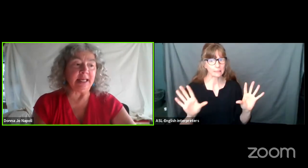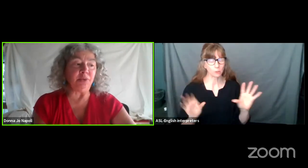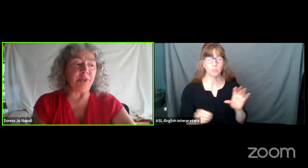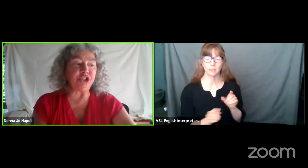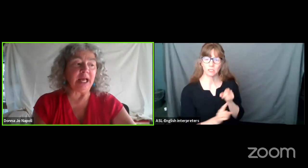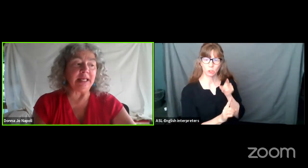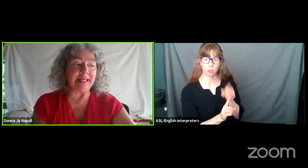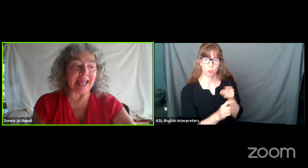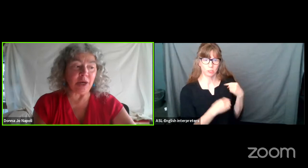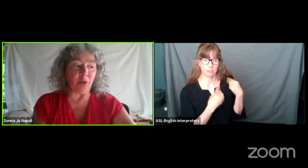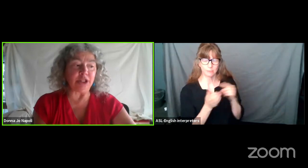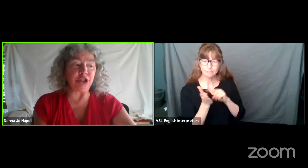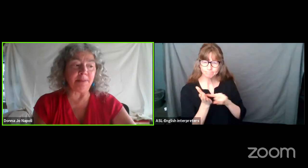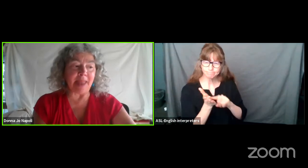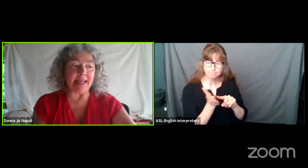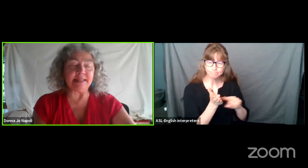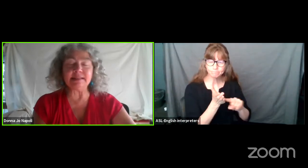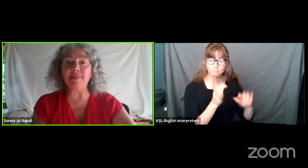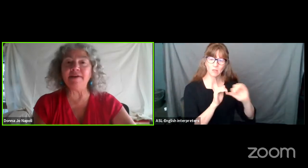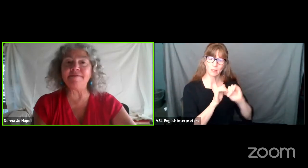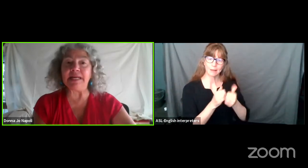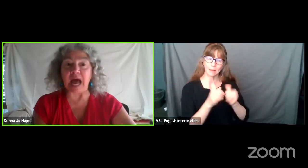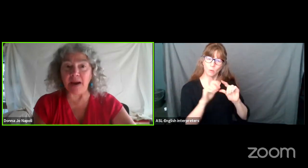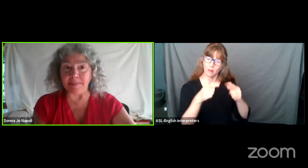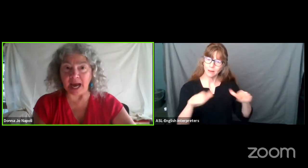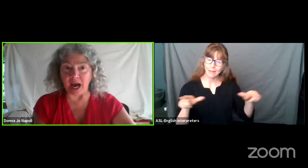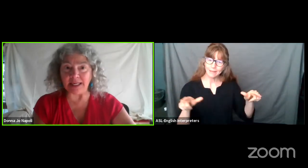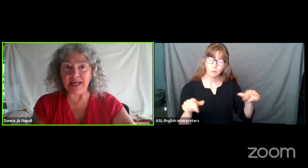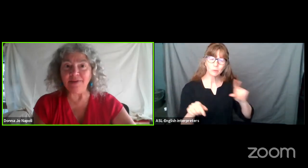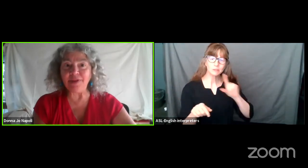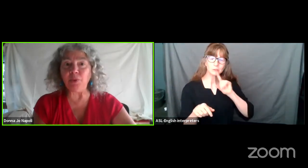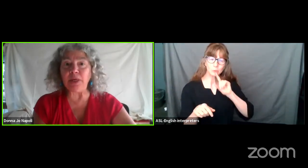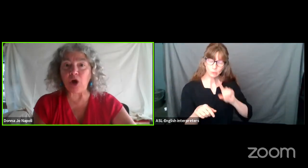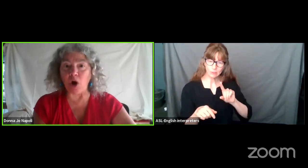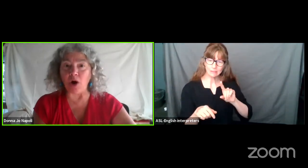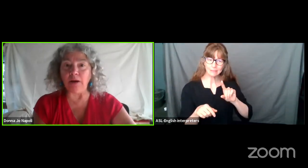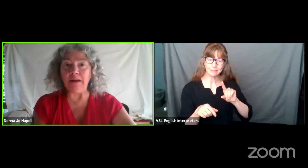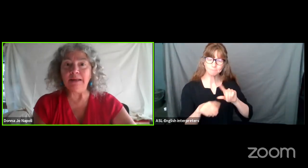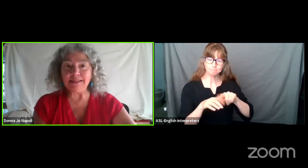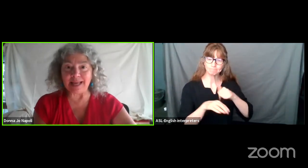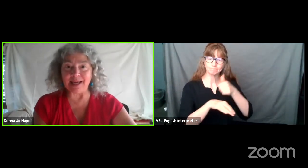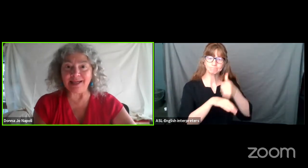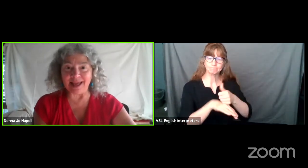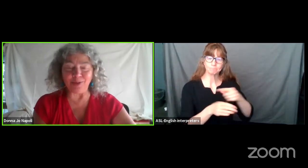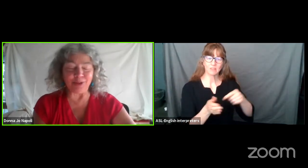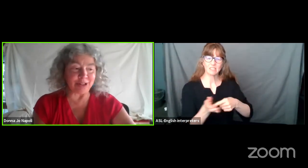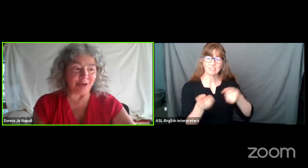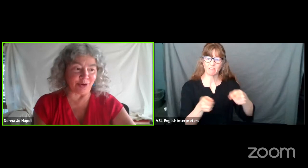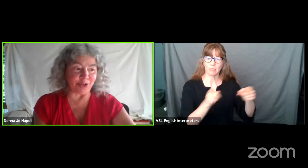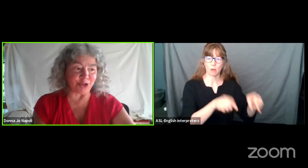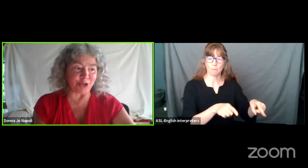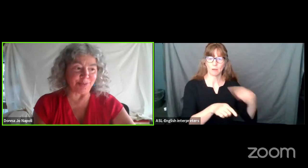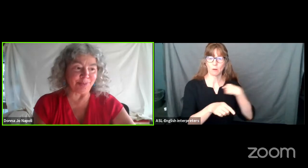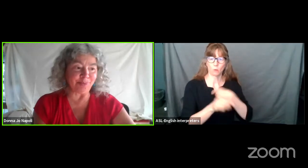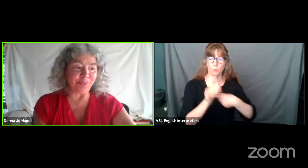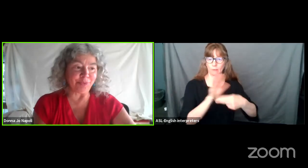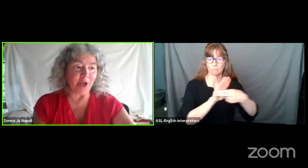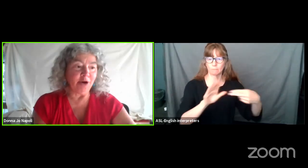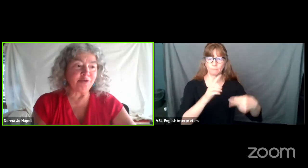ways in which language makes the phenomenon that we call sign language